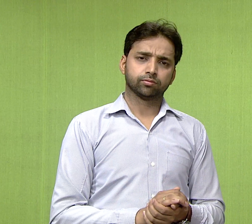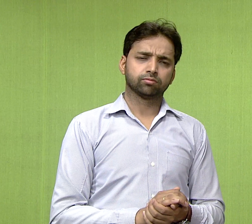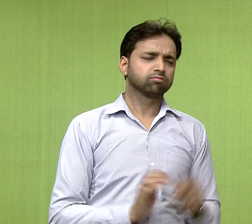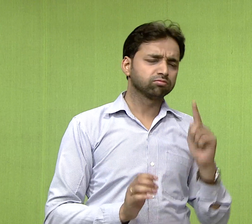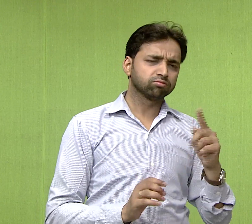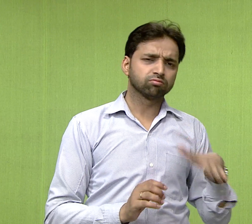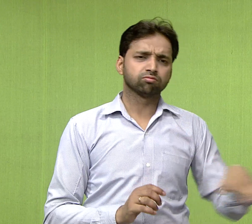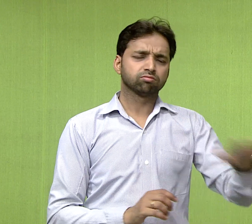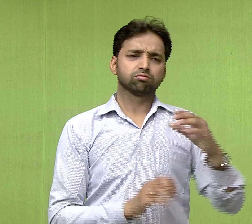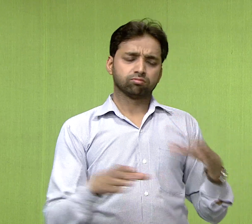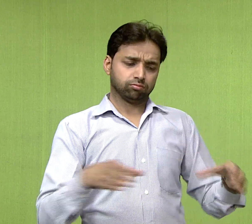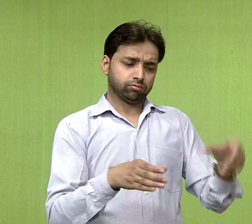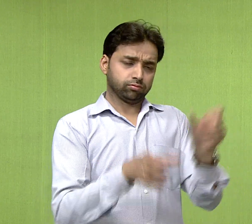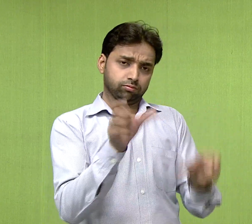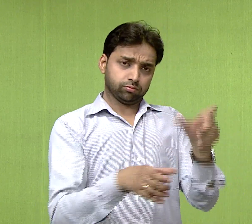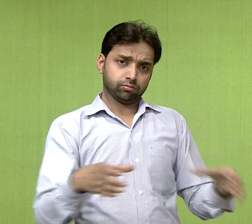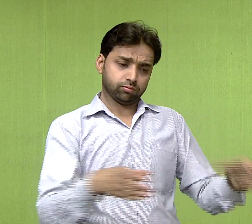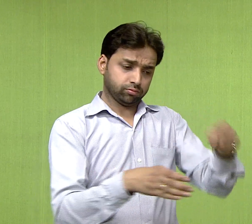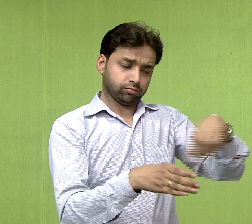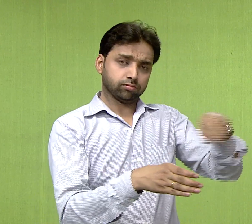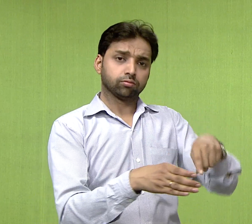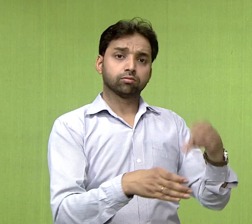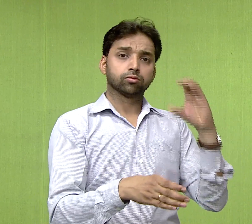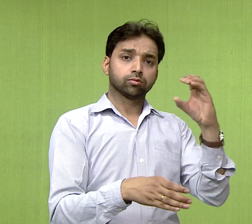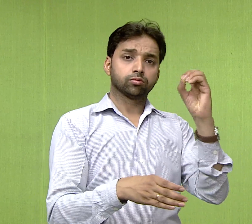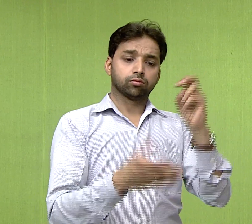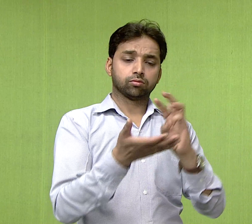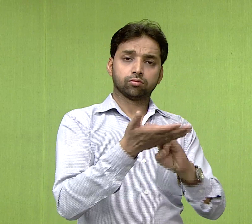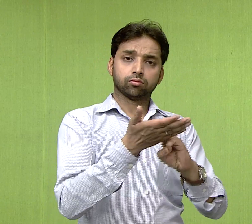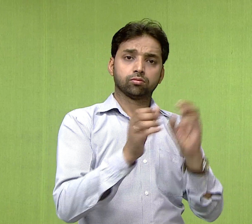only when a group of people do common things,